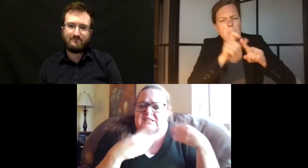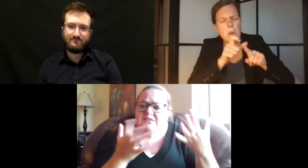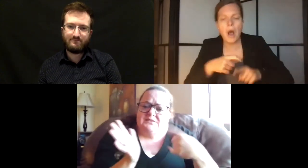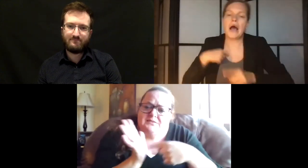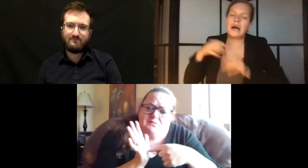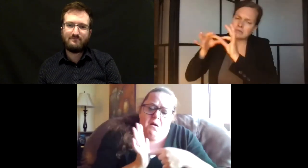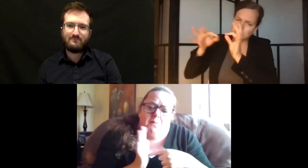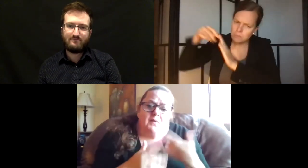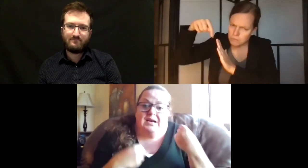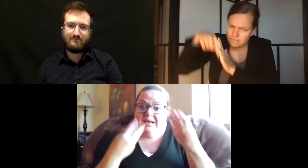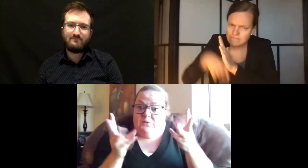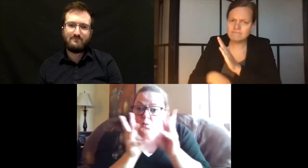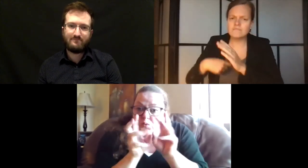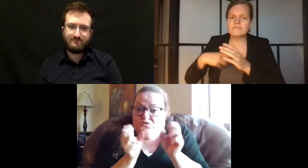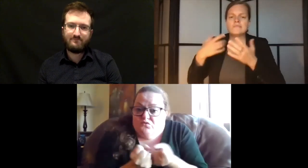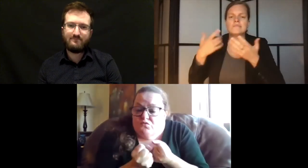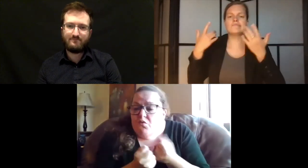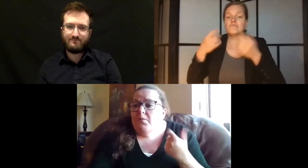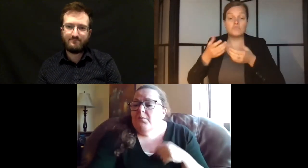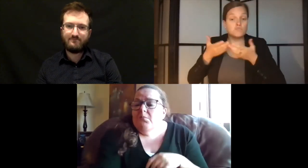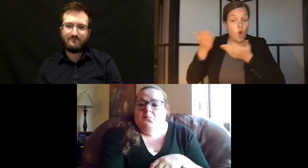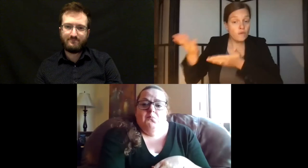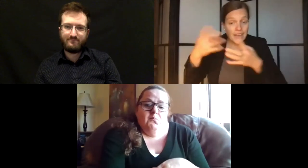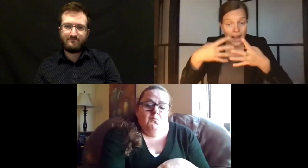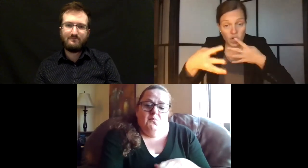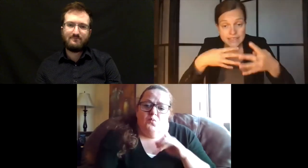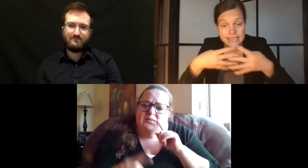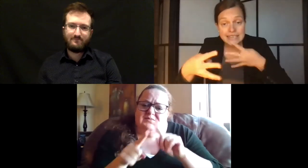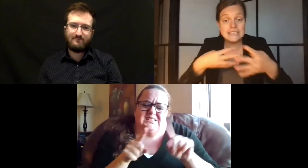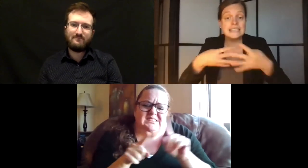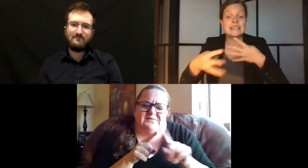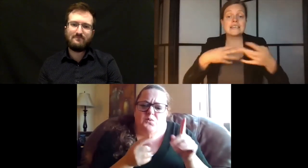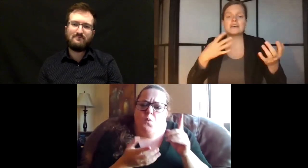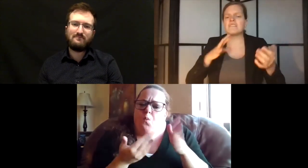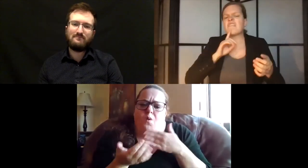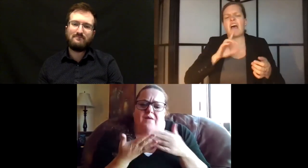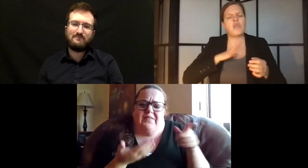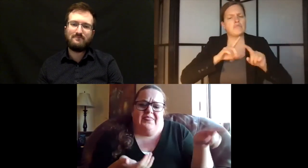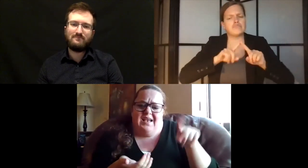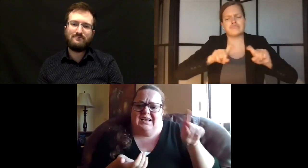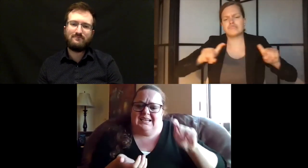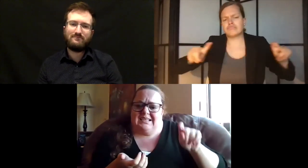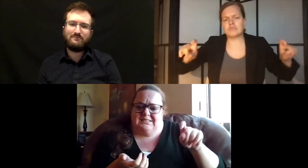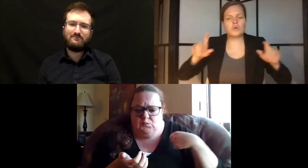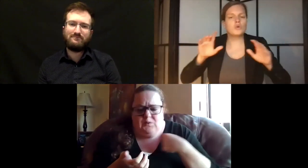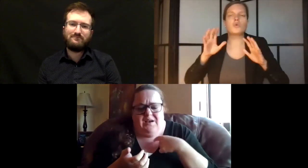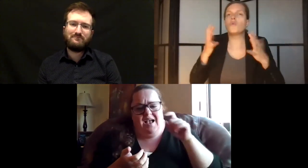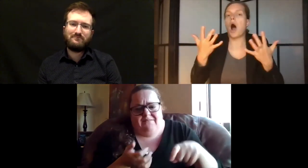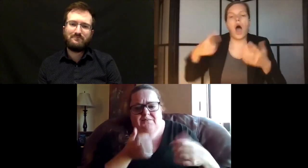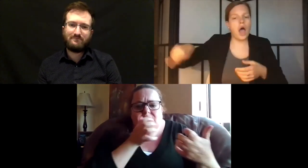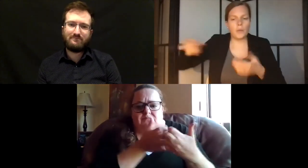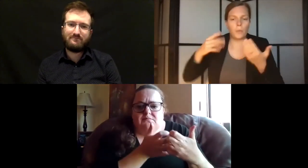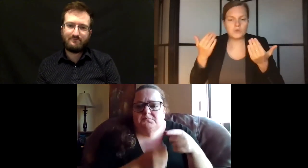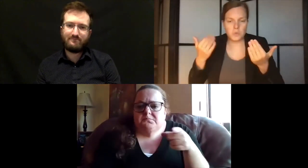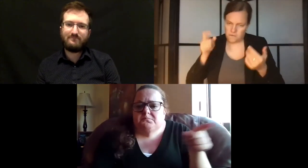Some deaf clients will ask about what specific language means in the job posting and ask for different